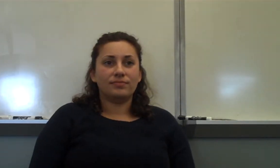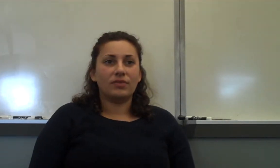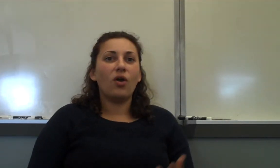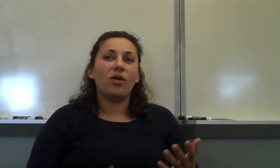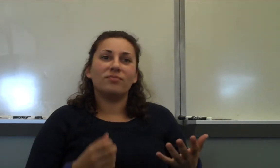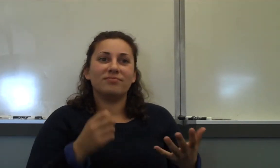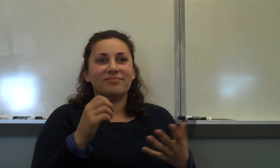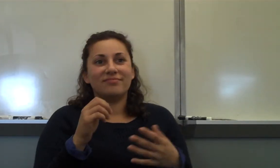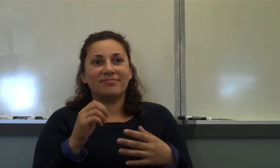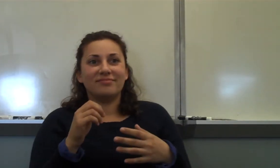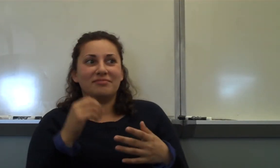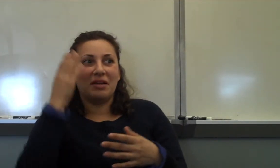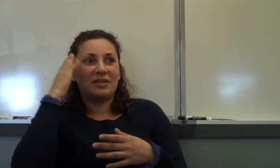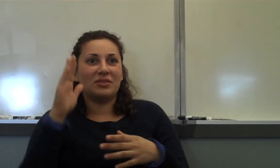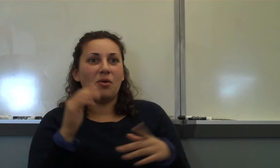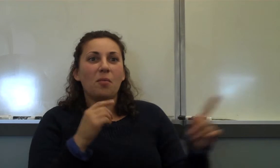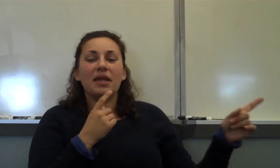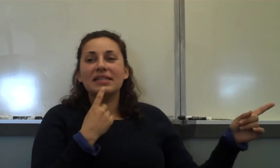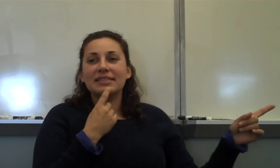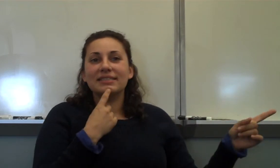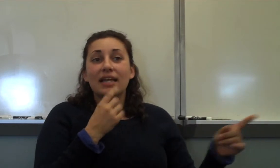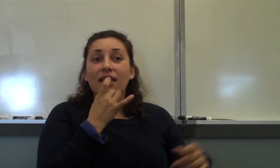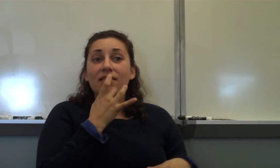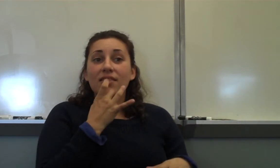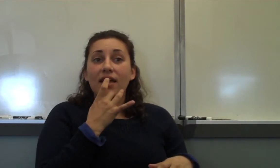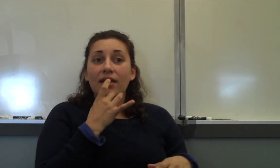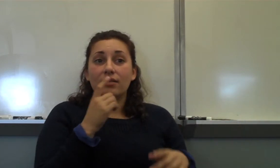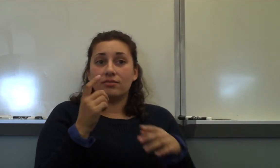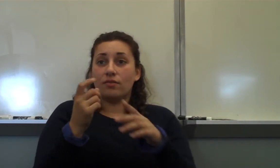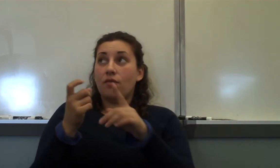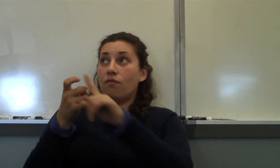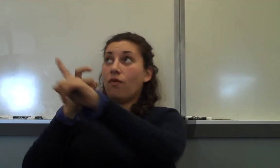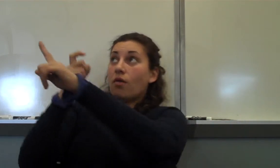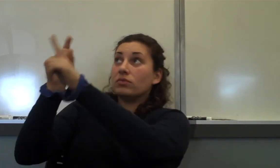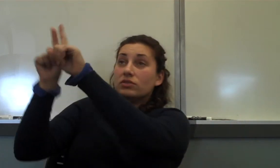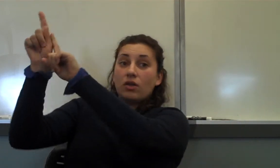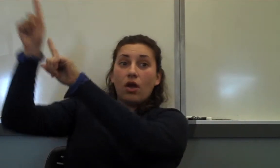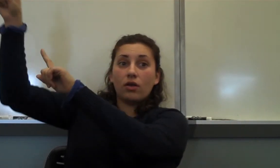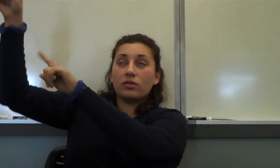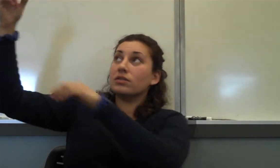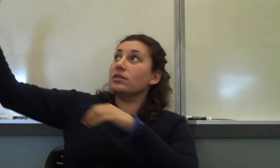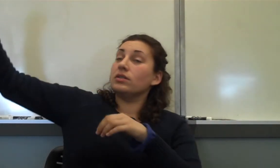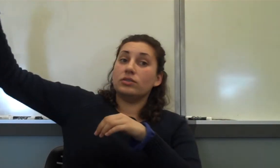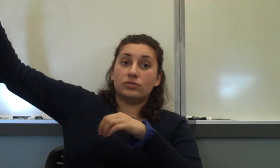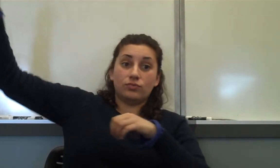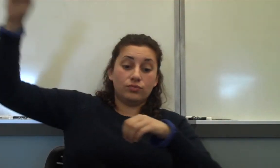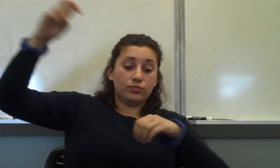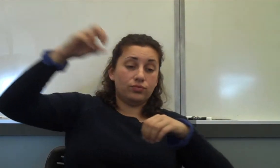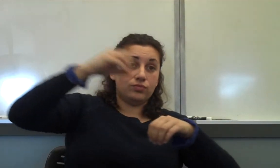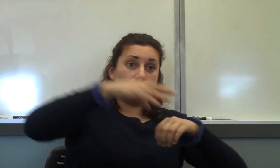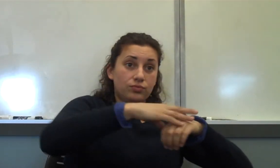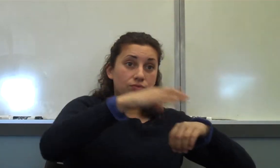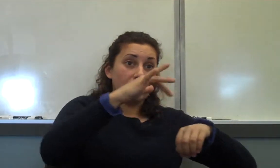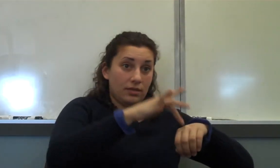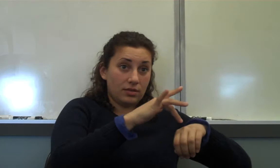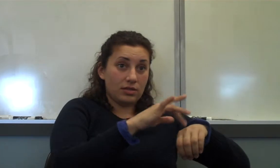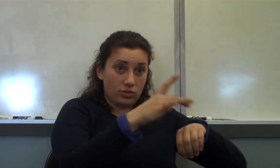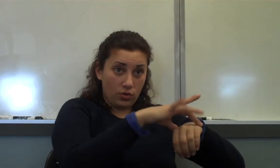takes light 1,000 years to travel here from that star. So you're looking at the star the way it was 1,000 years ago. We don't see the stars the way they